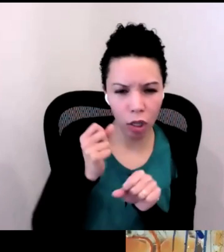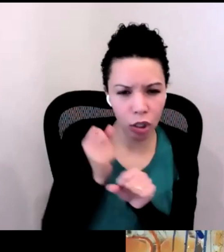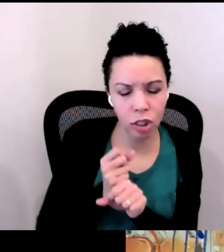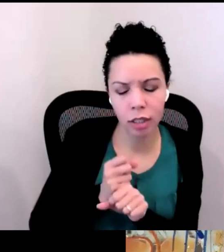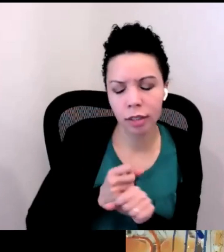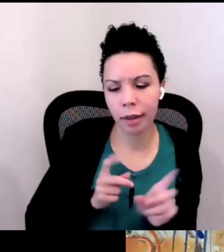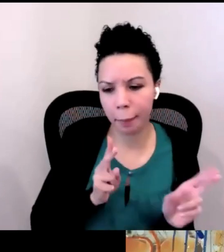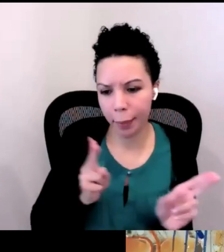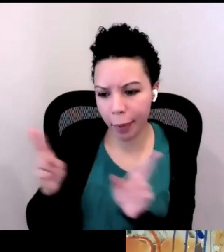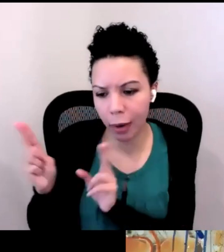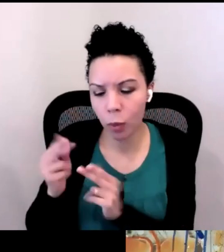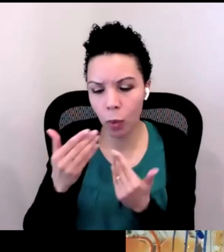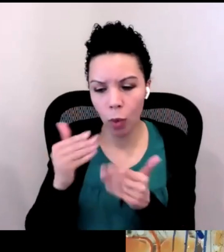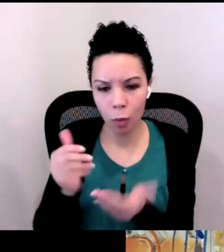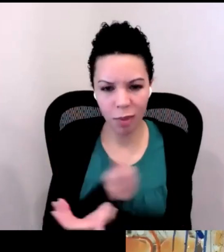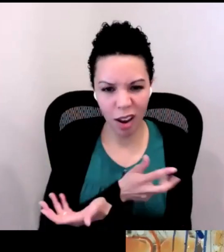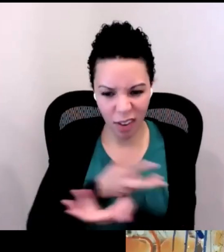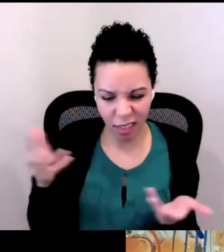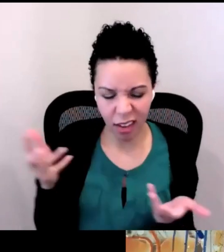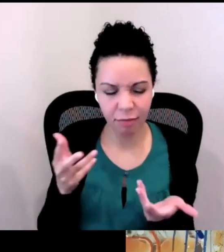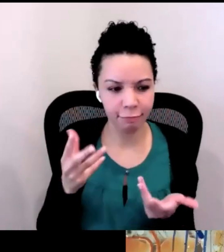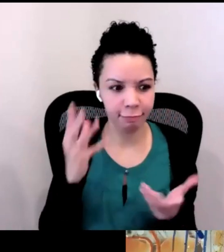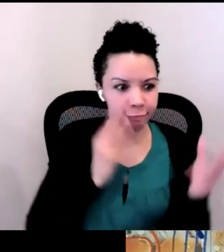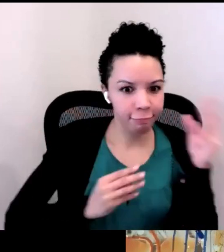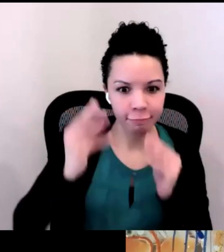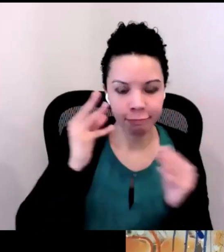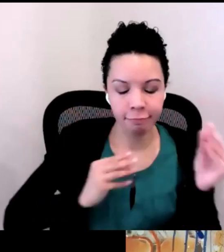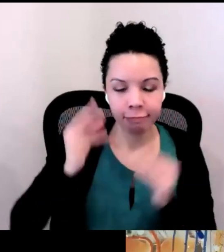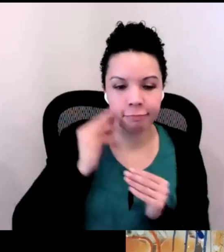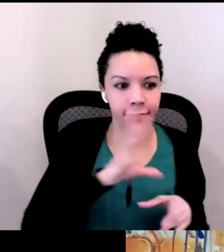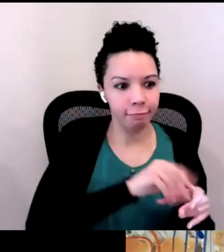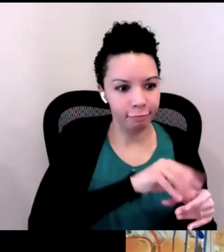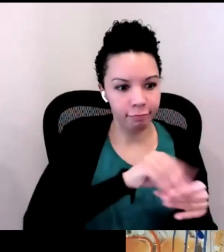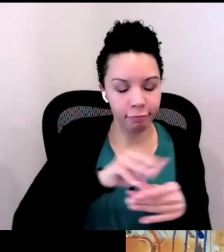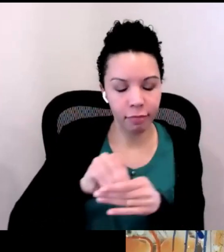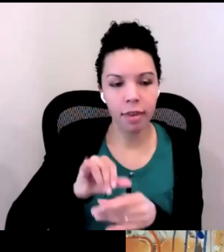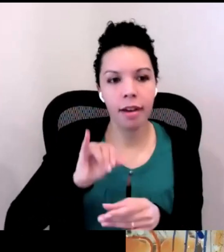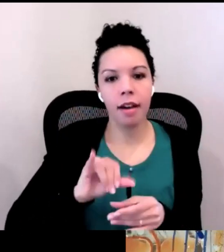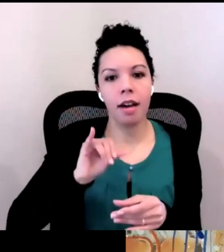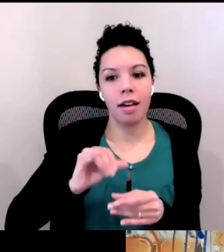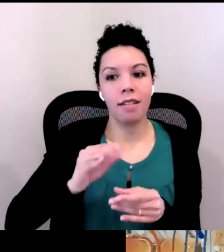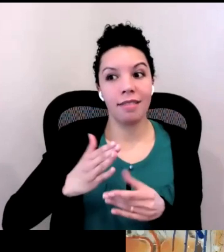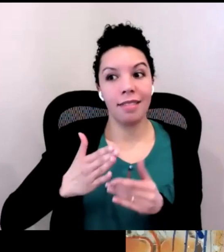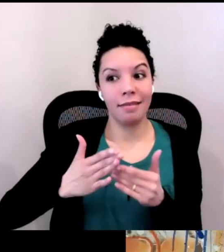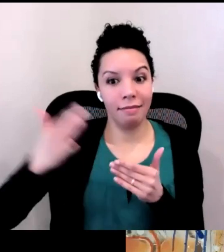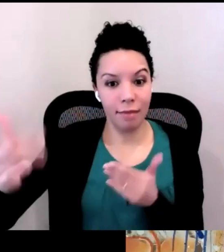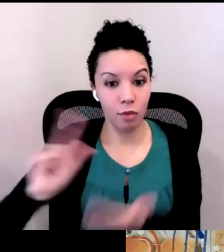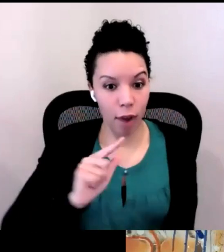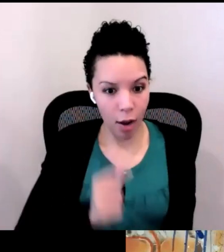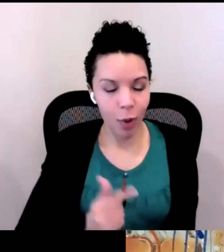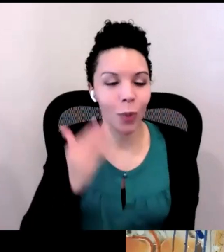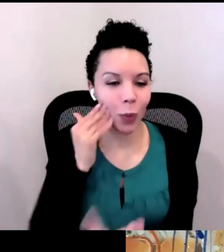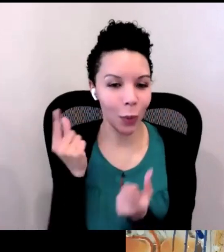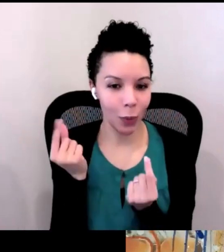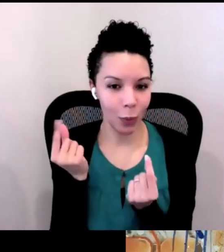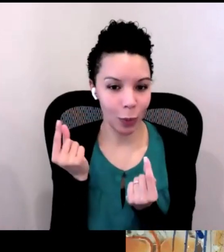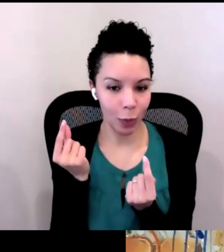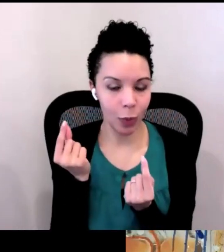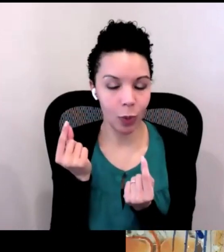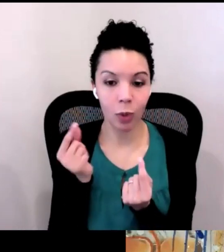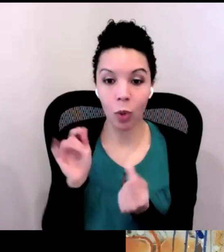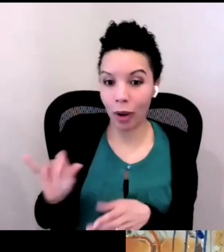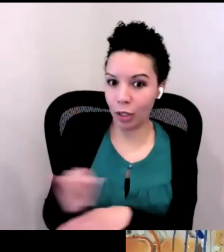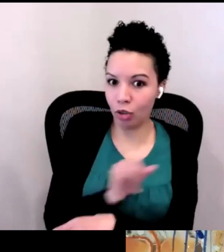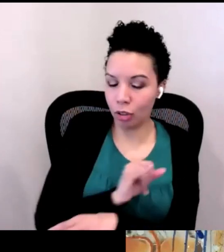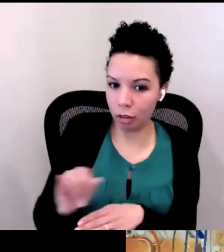that I was studying in college to see what I wanted to do when I graduated, because these internships are the only opportunity for you to learn as much as